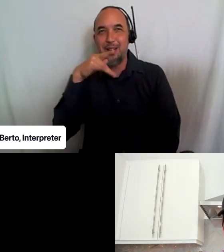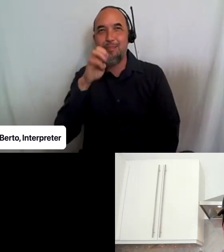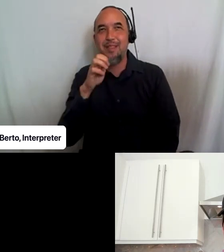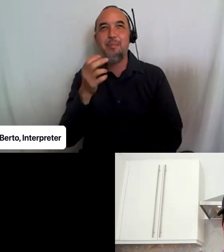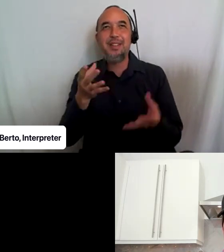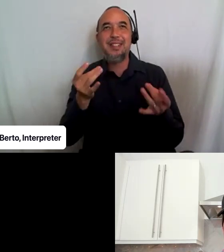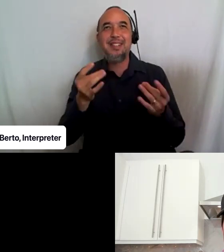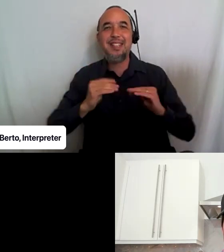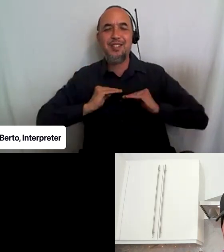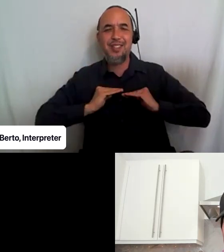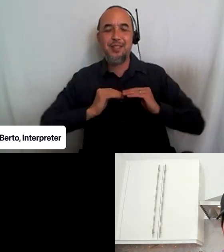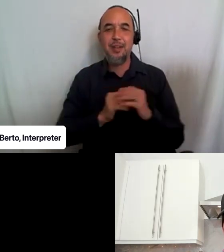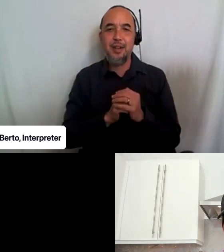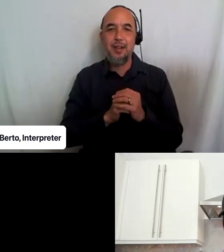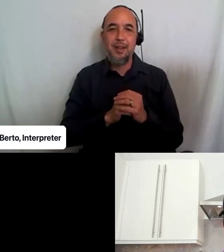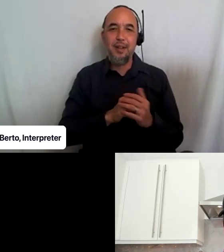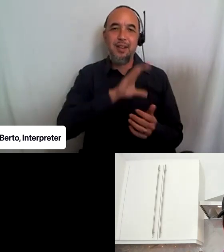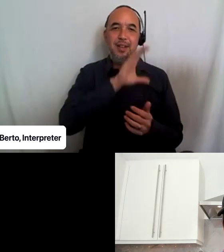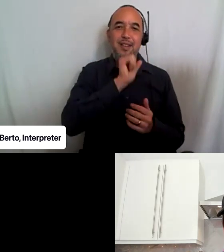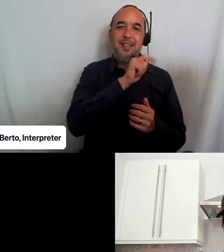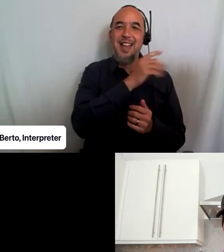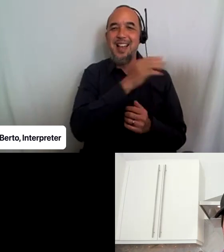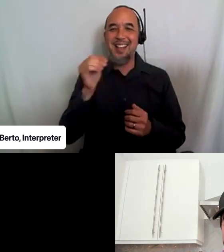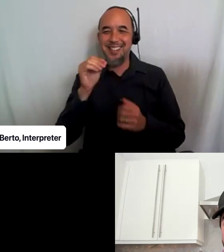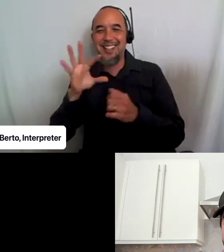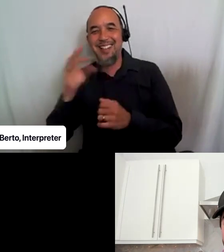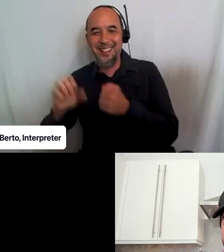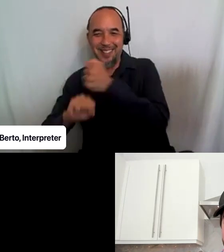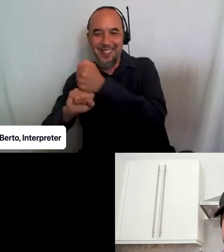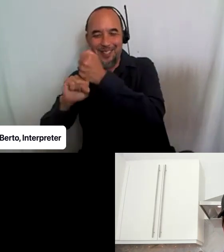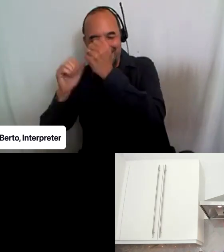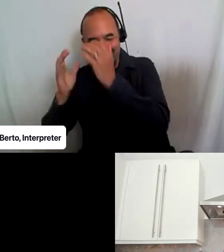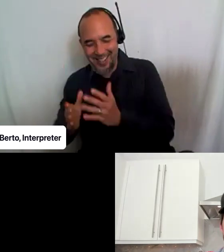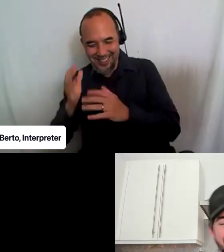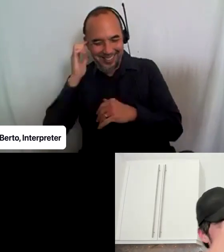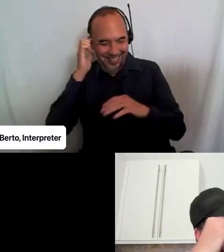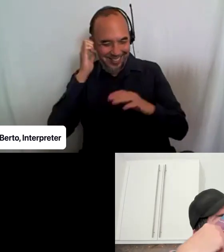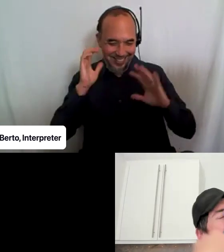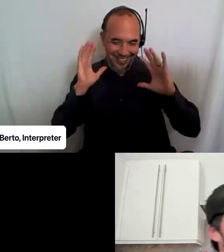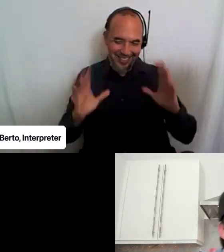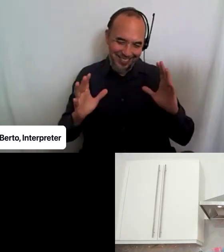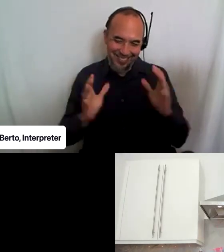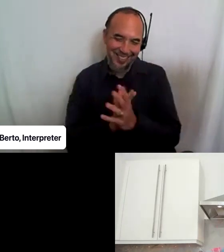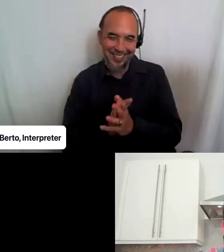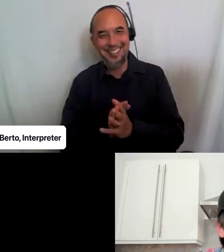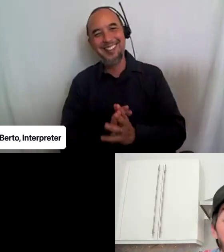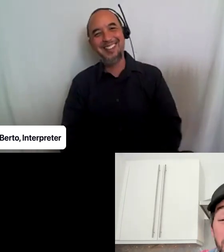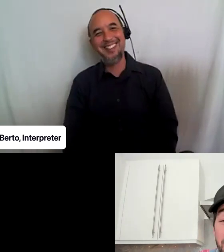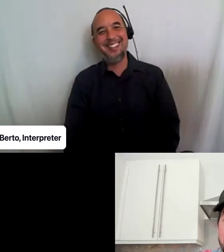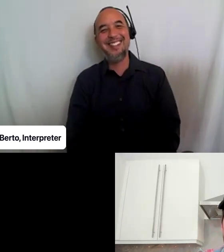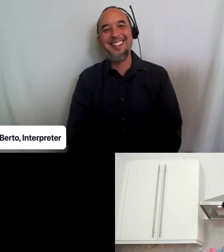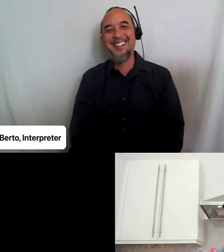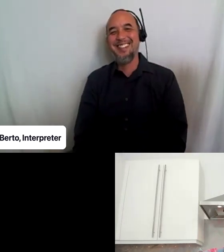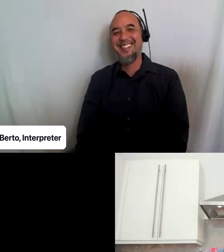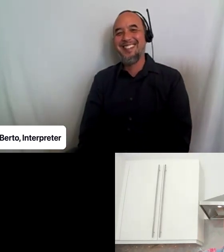Yeah. Cast and fans is the one true parent. That's sticky sheets. Uh, You